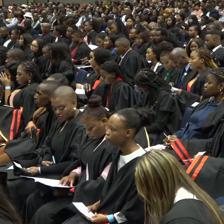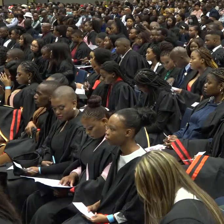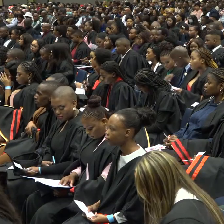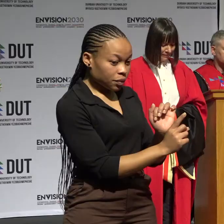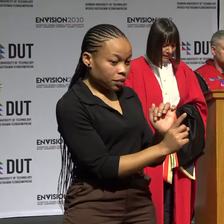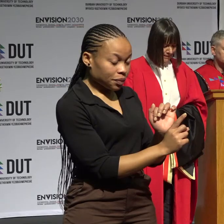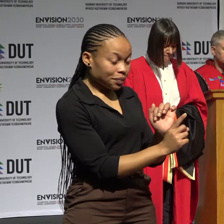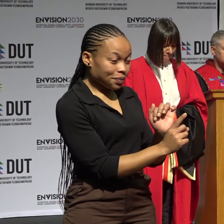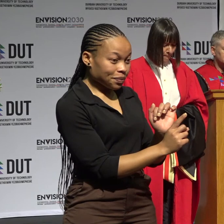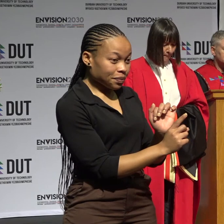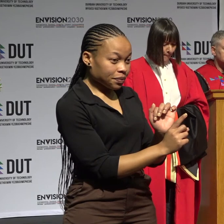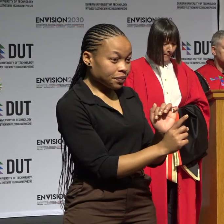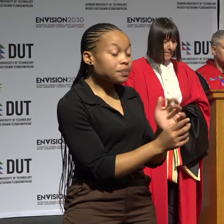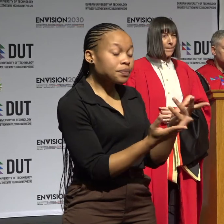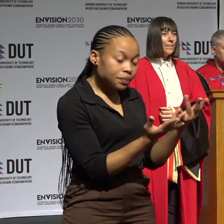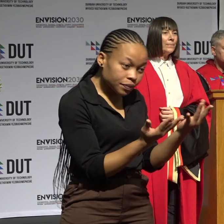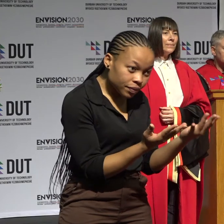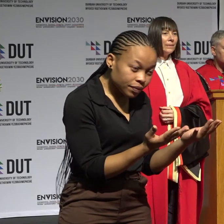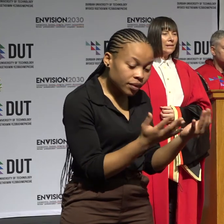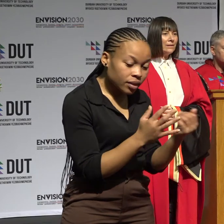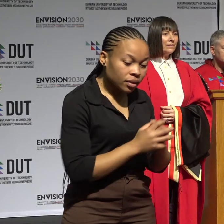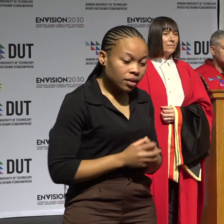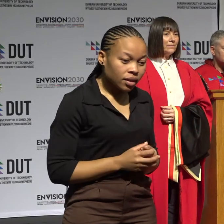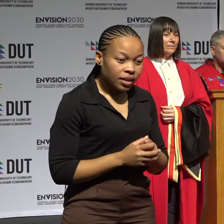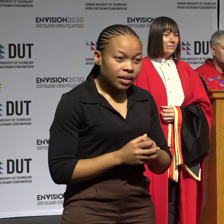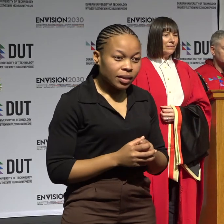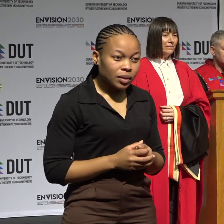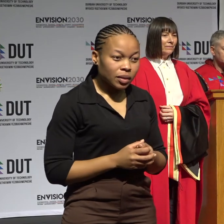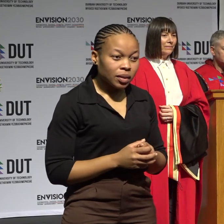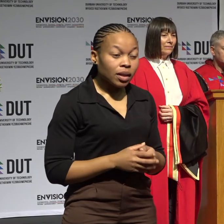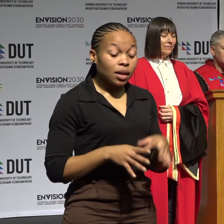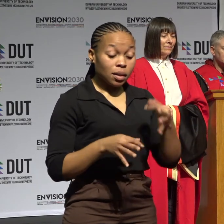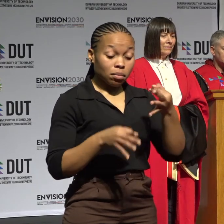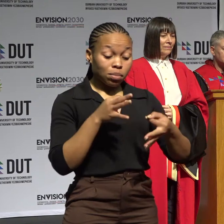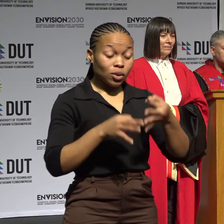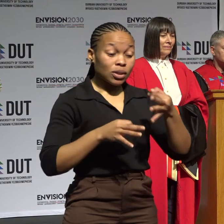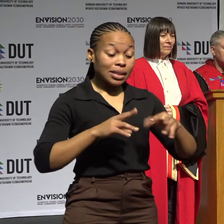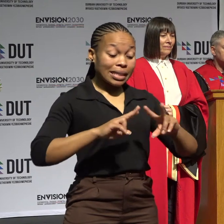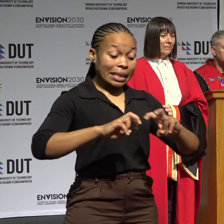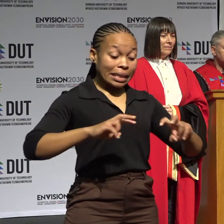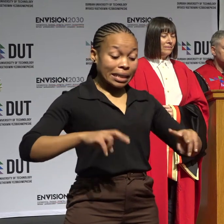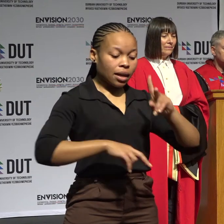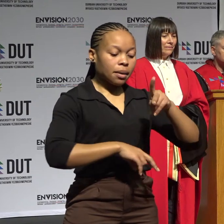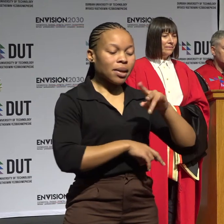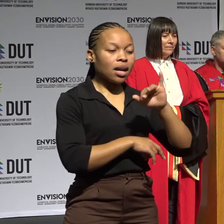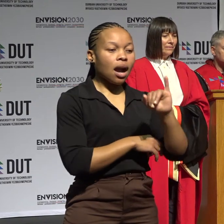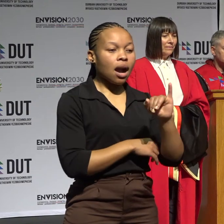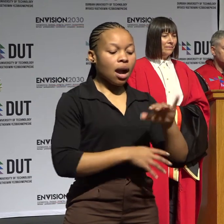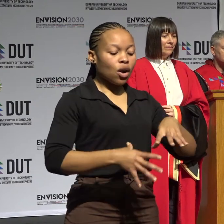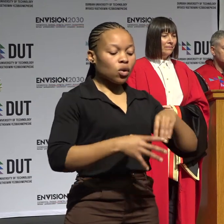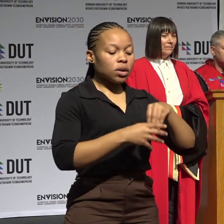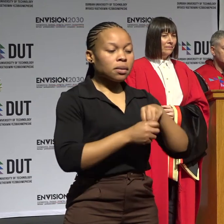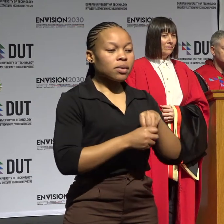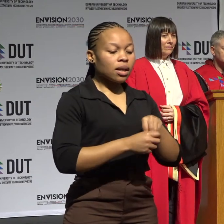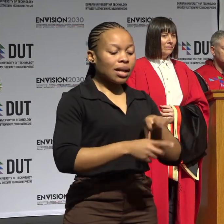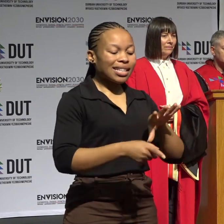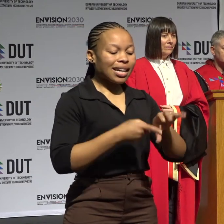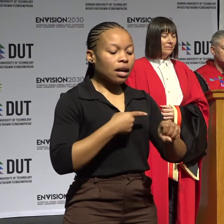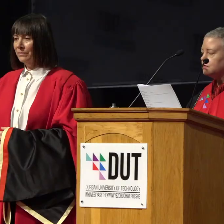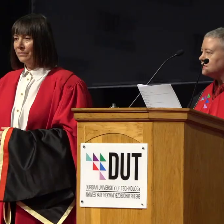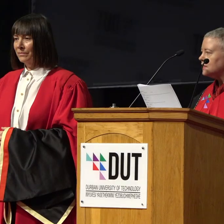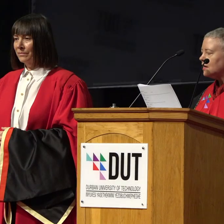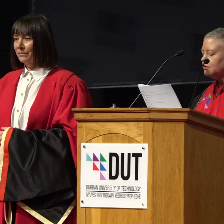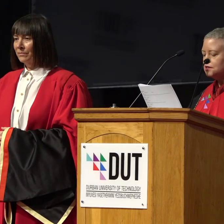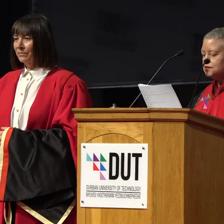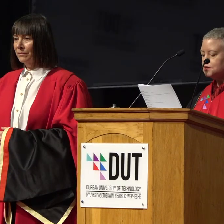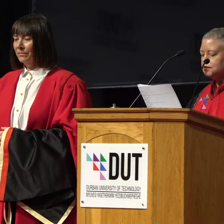is as follows. The study asked how a poetic inquiry, PI, can contribute to capturing the full complexity of